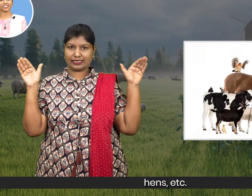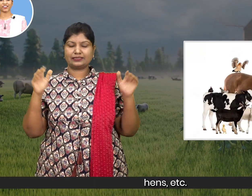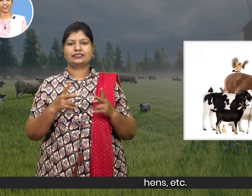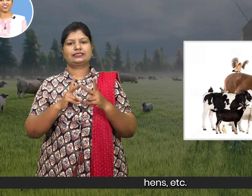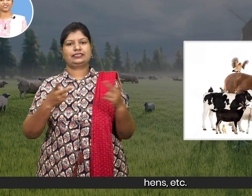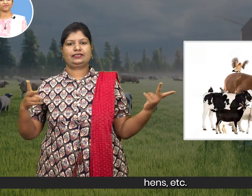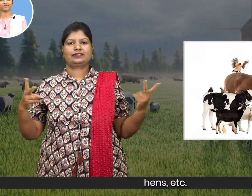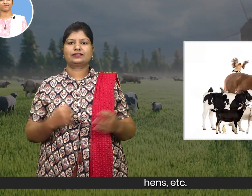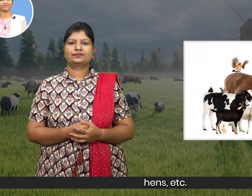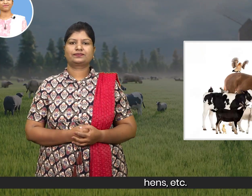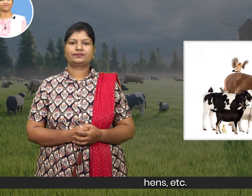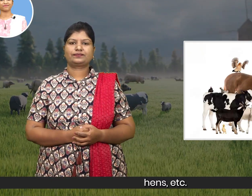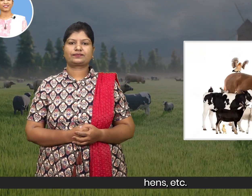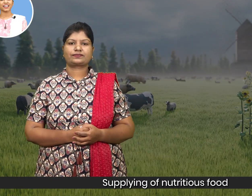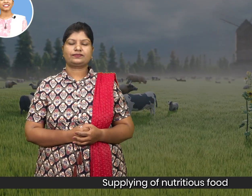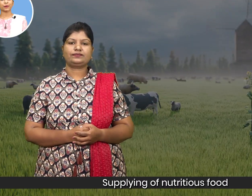etc.,